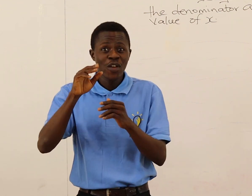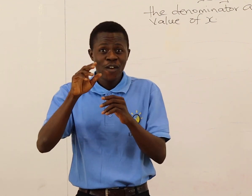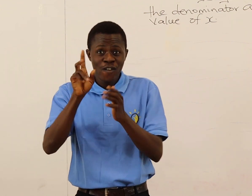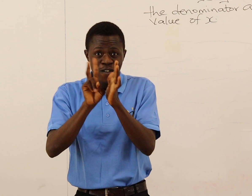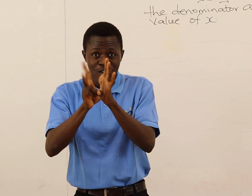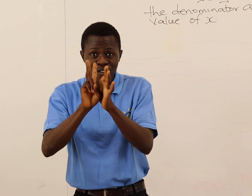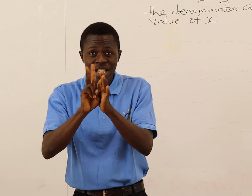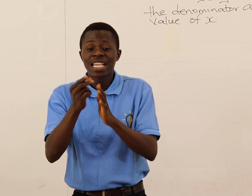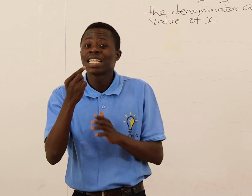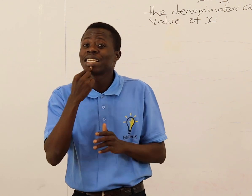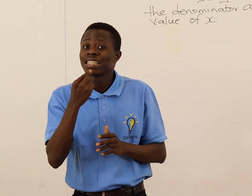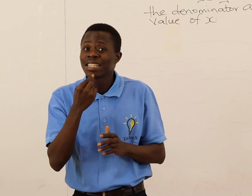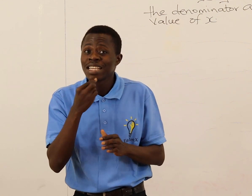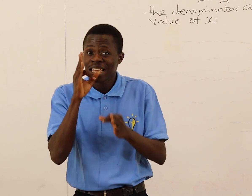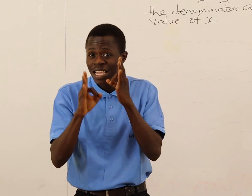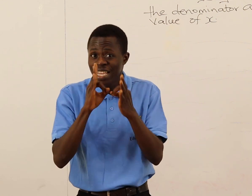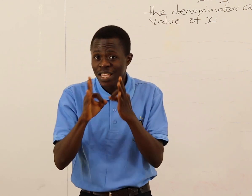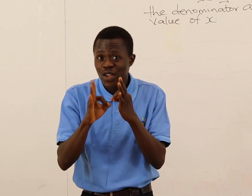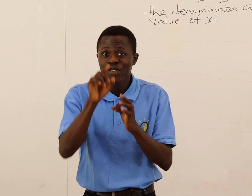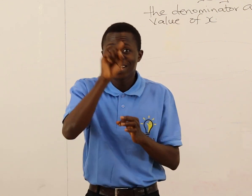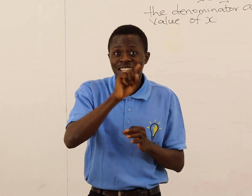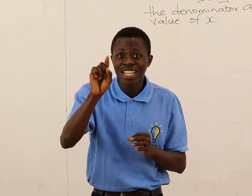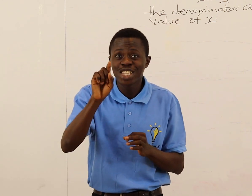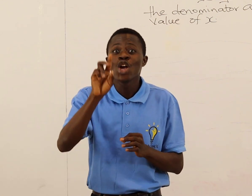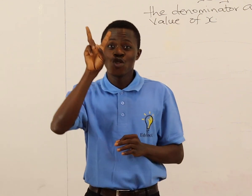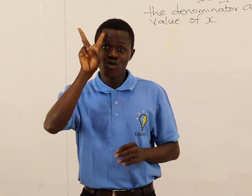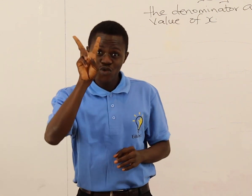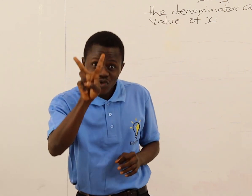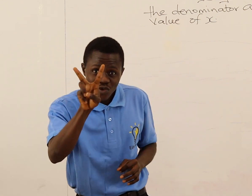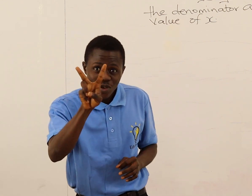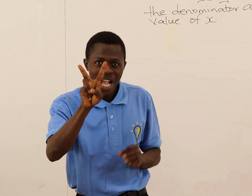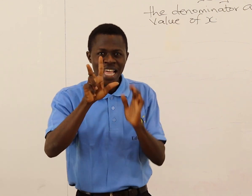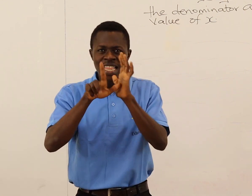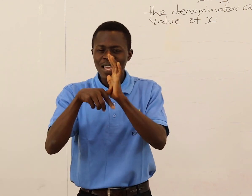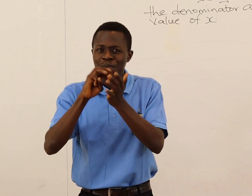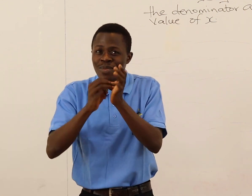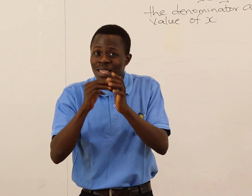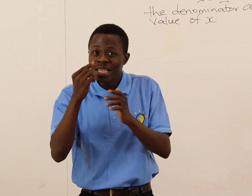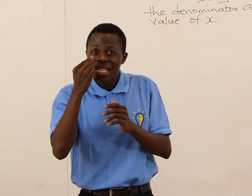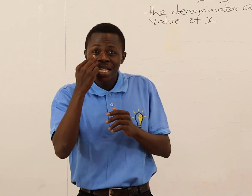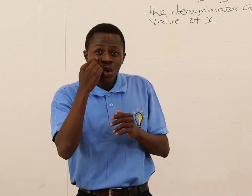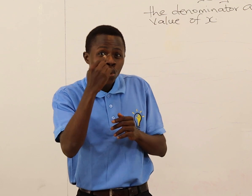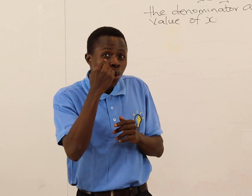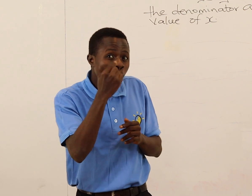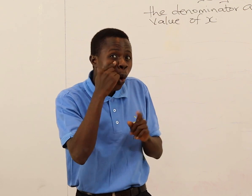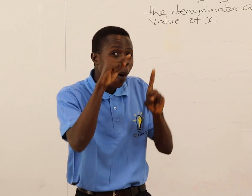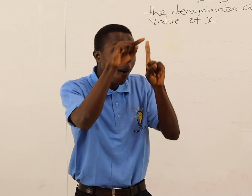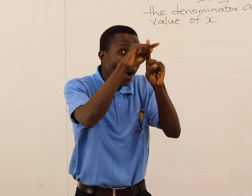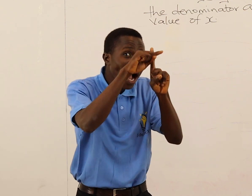previous lesson, we said that when you have two expressions like that as the denominator, the